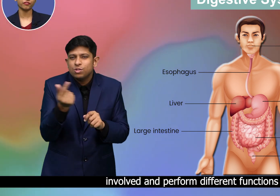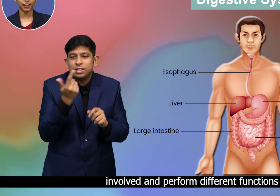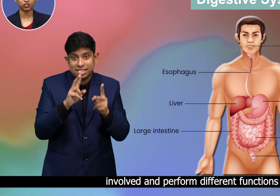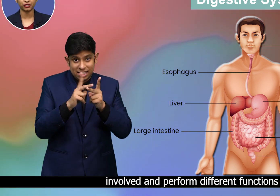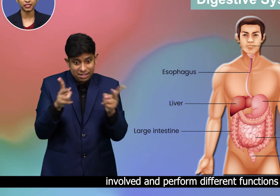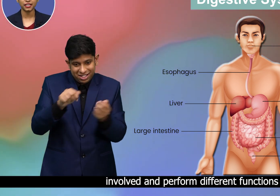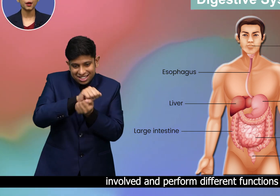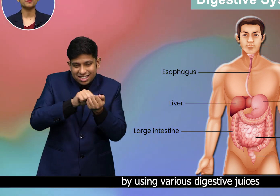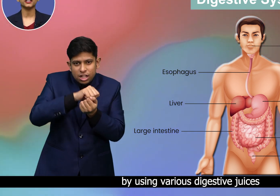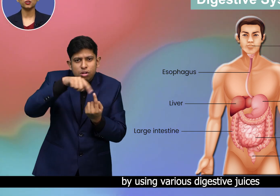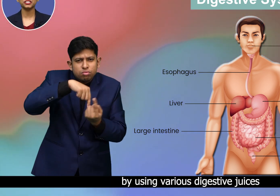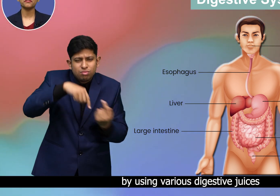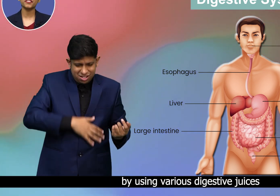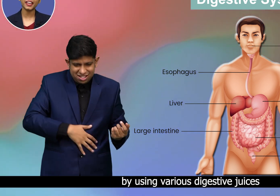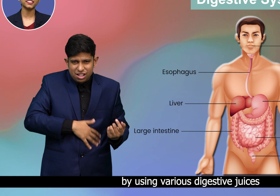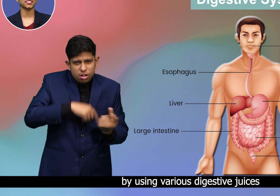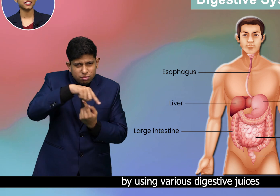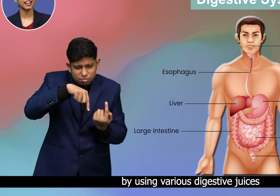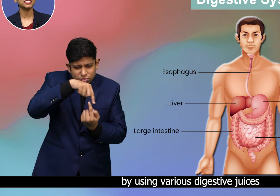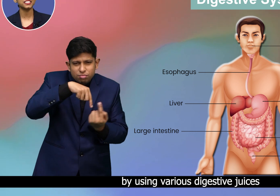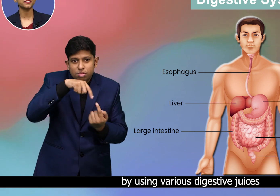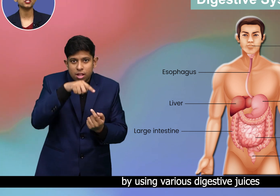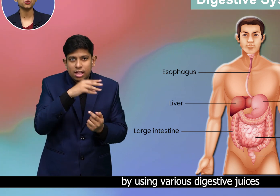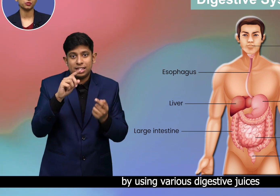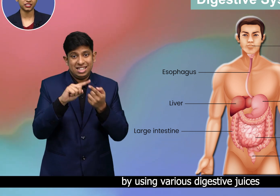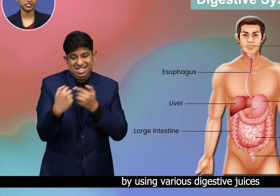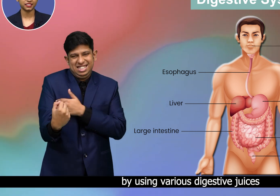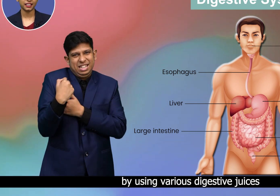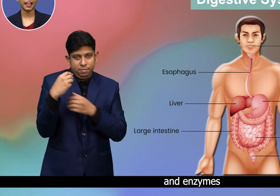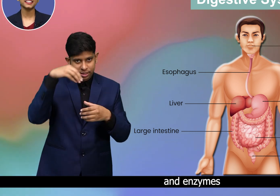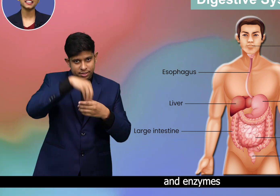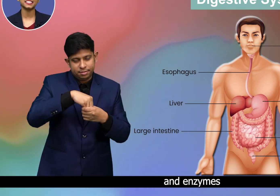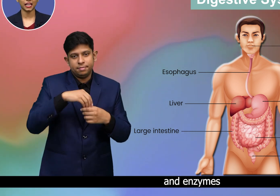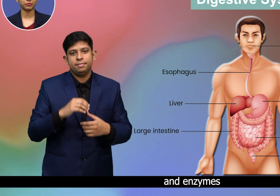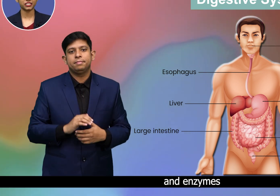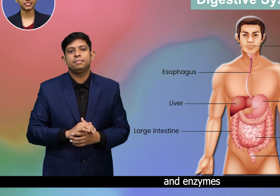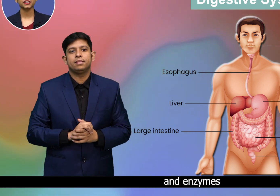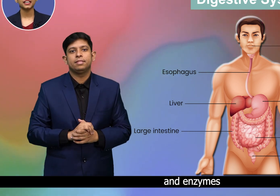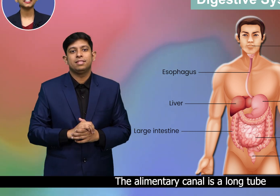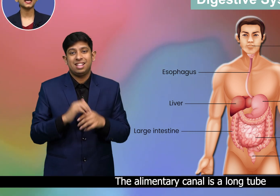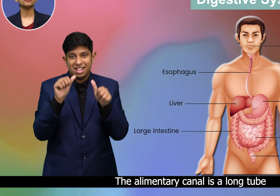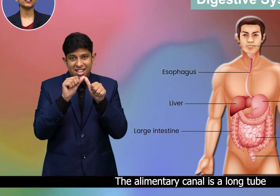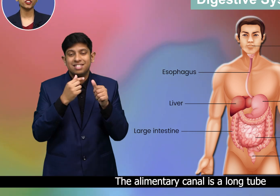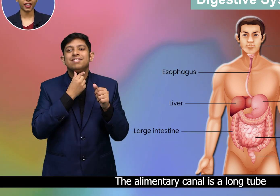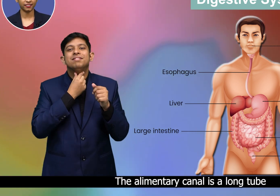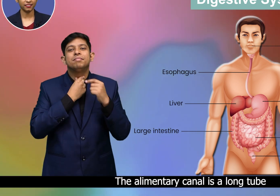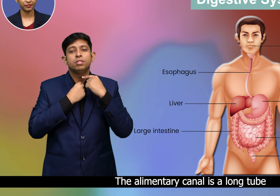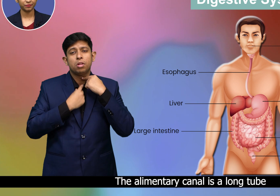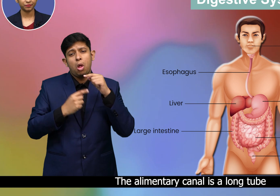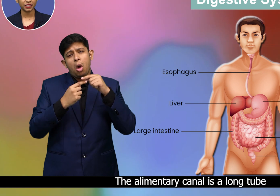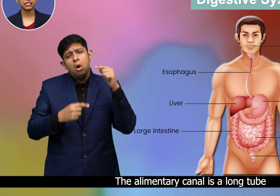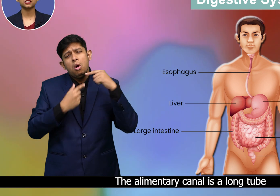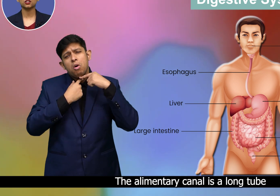different functions by using various digestive juices and enzymes. The alimentary